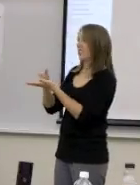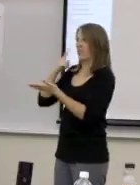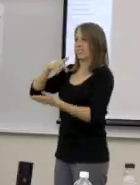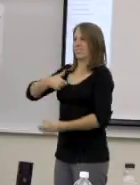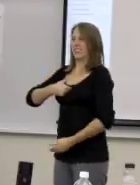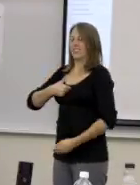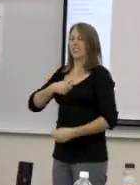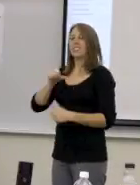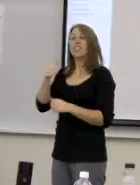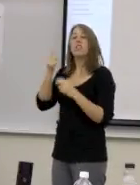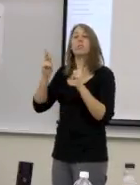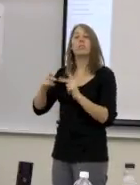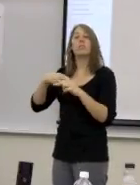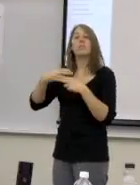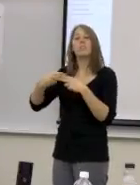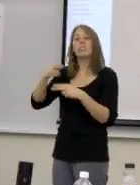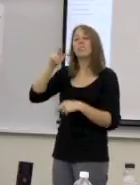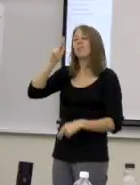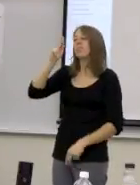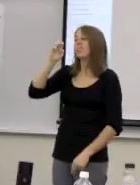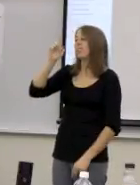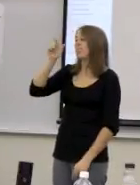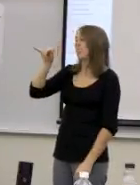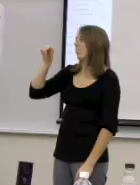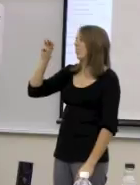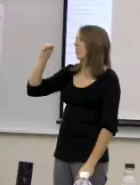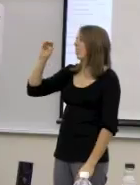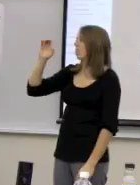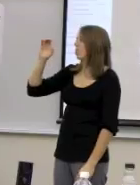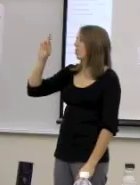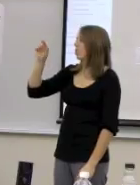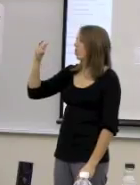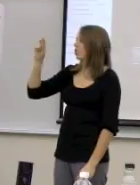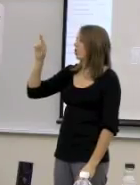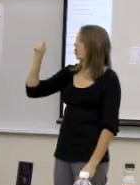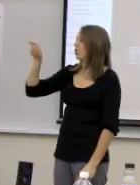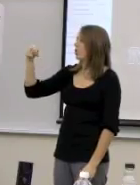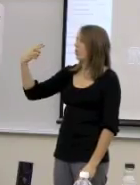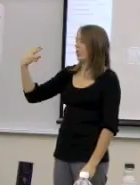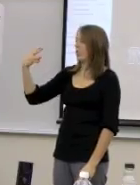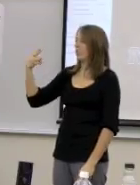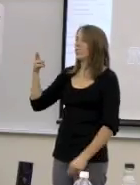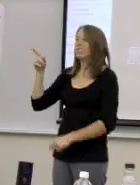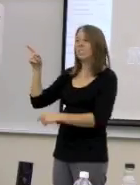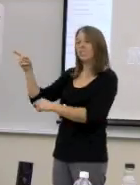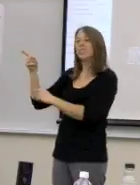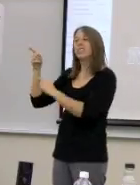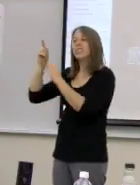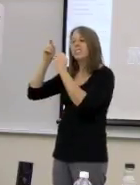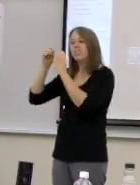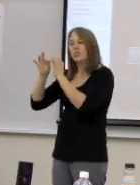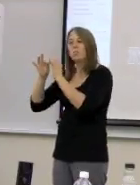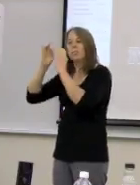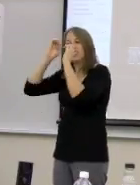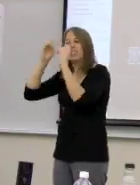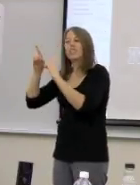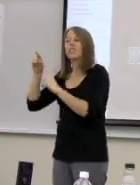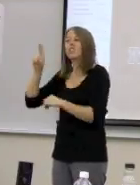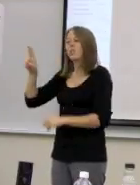McGrath coming. She's a nutritional educator at UDC. She's fabulous. She's going to teach us,